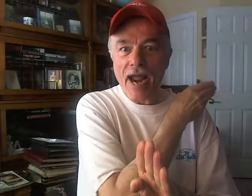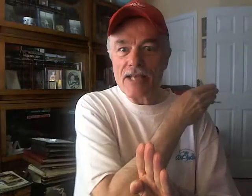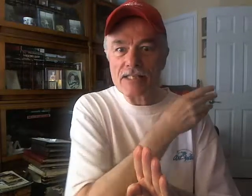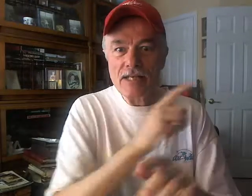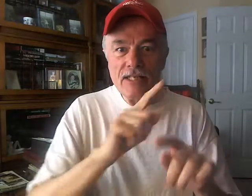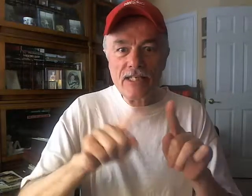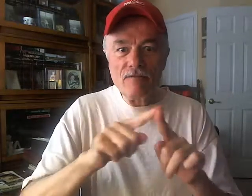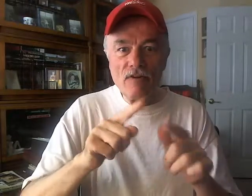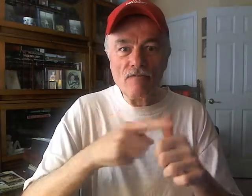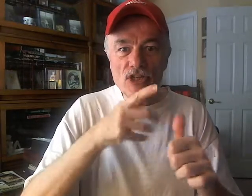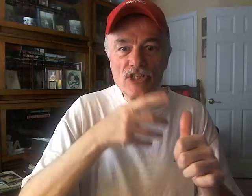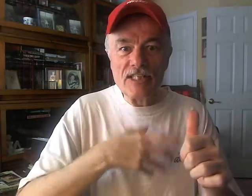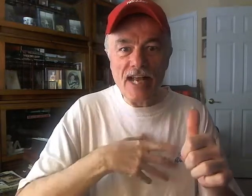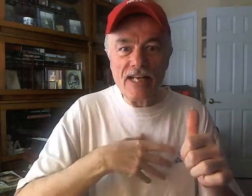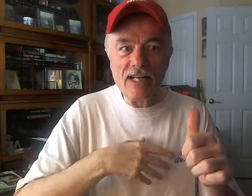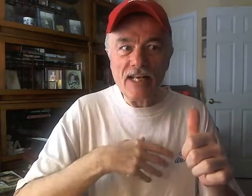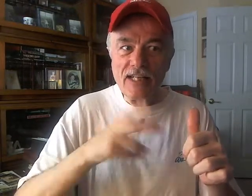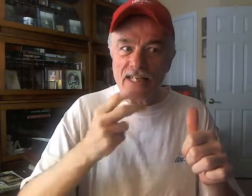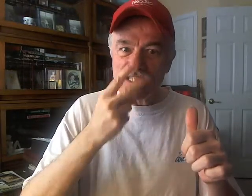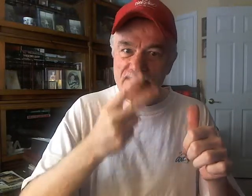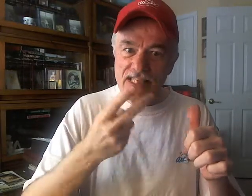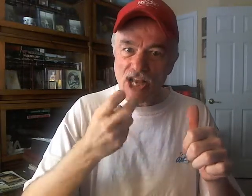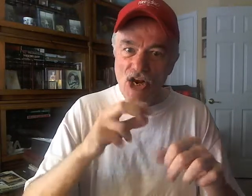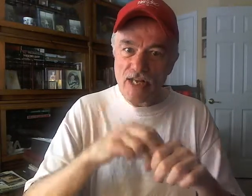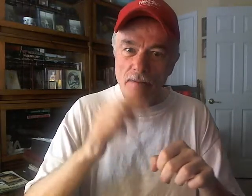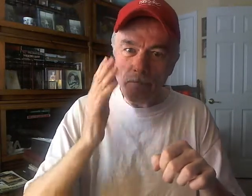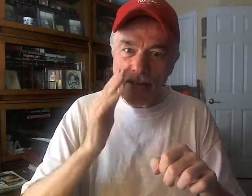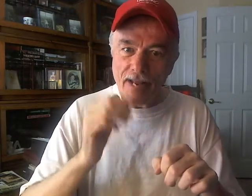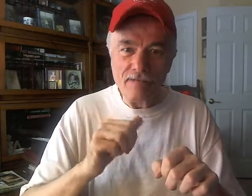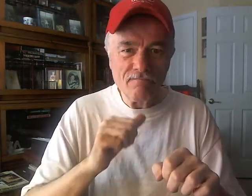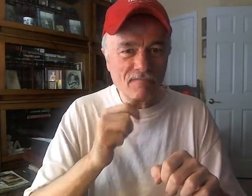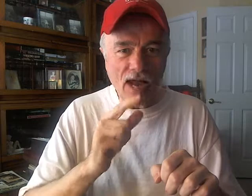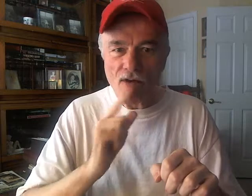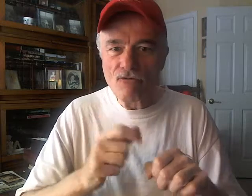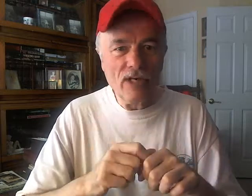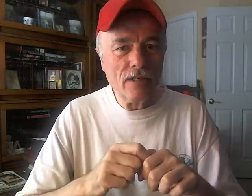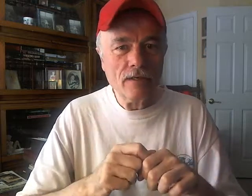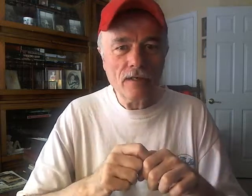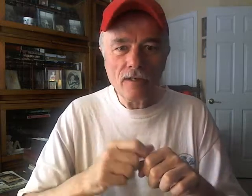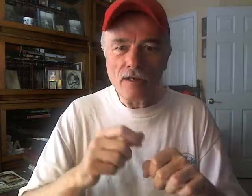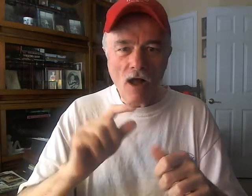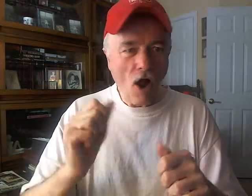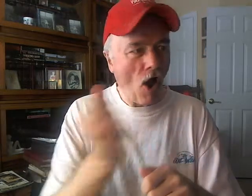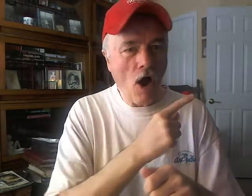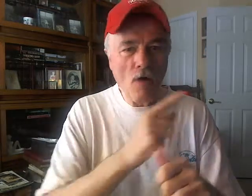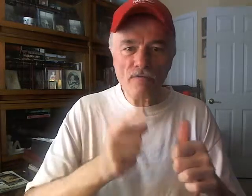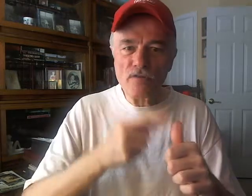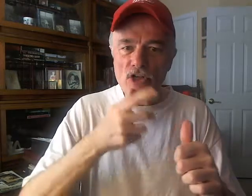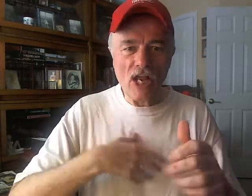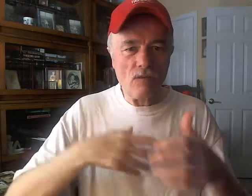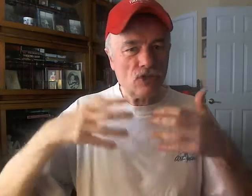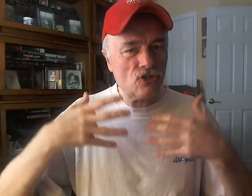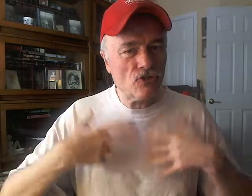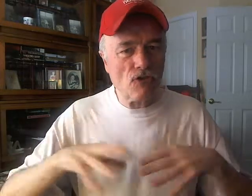past, give her first name, did you see her being not winning? All the fish I was dressed